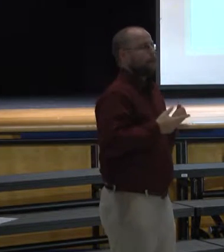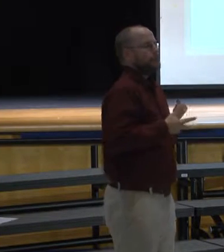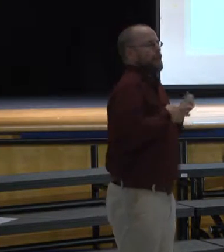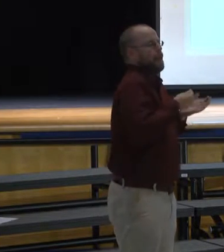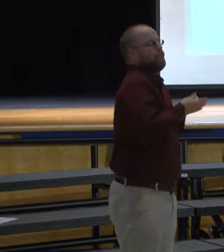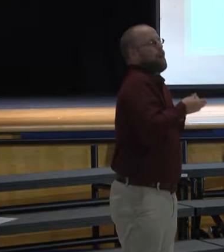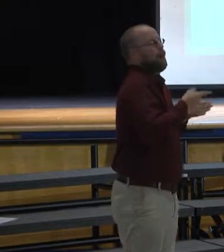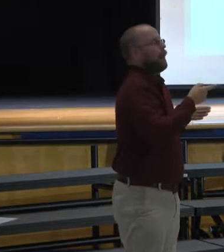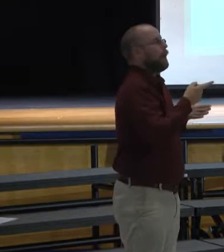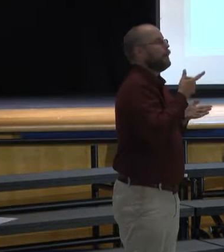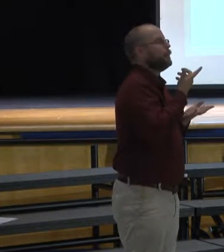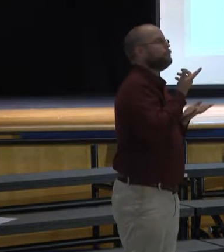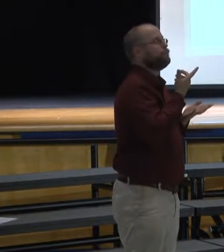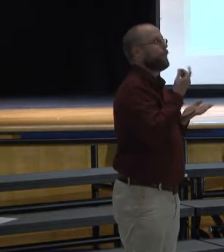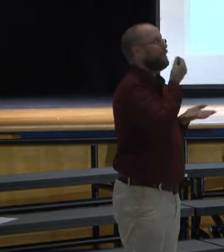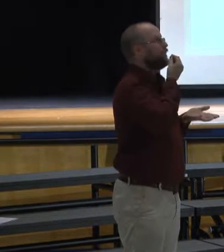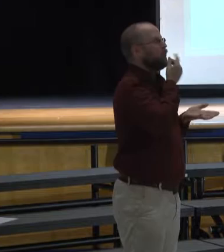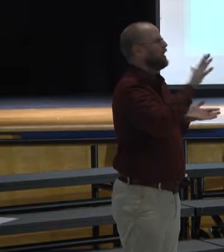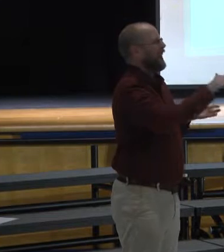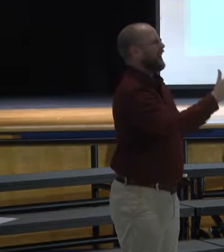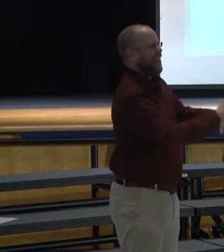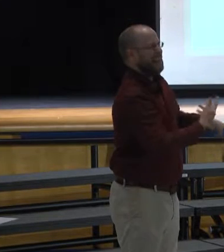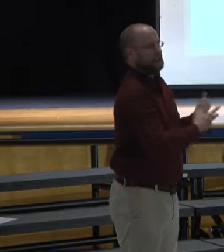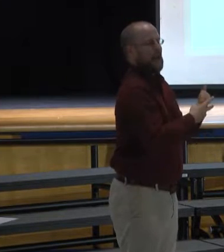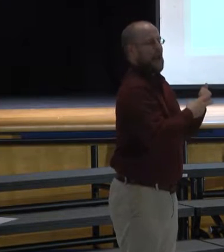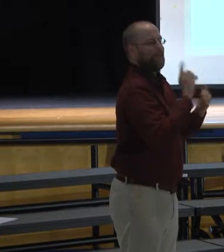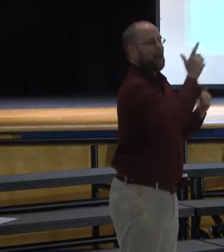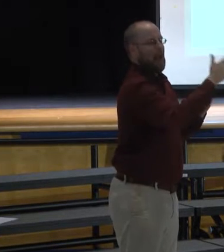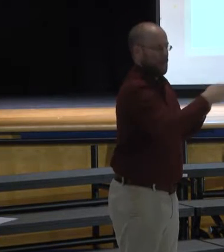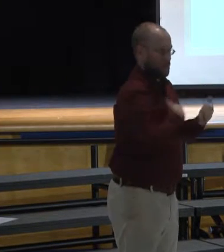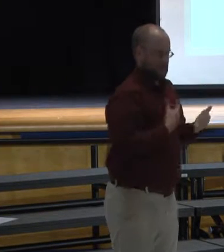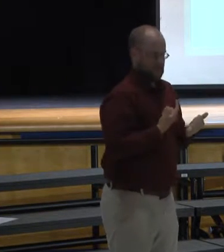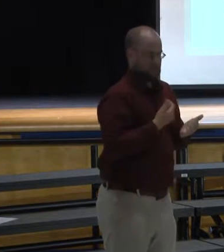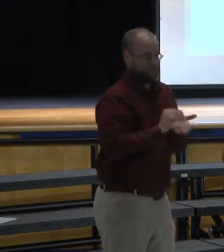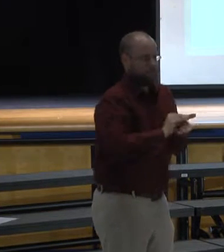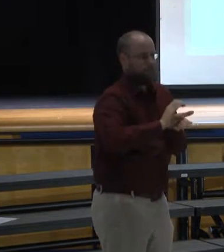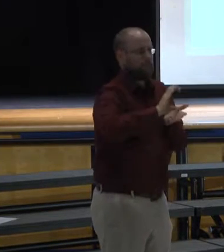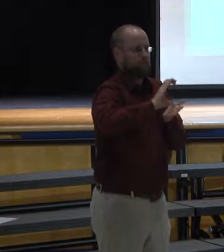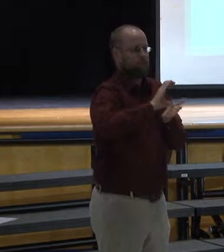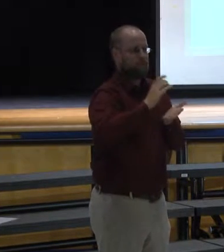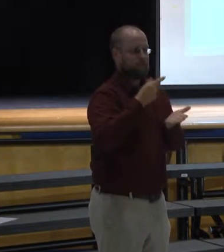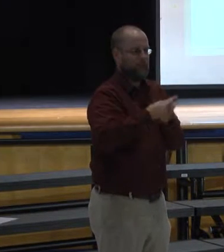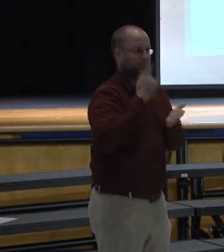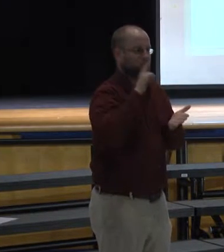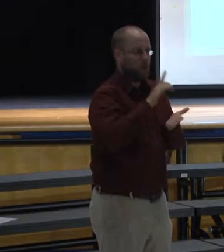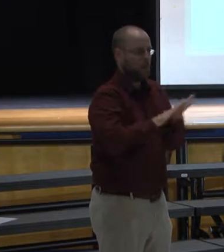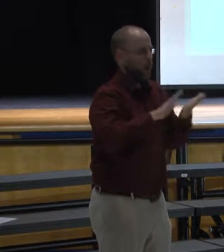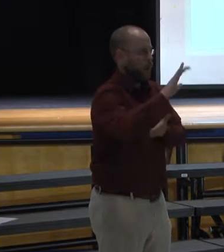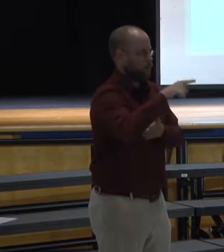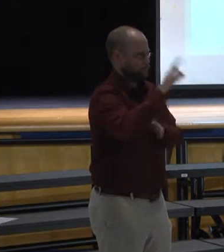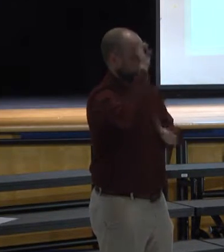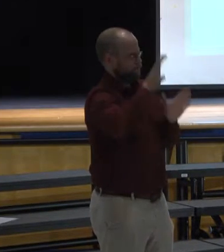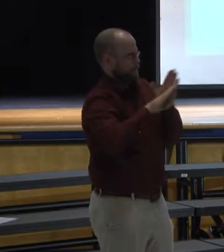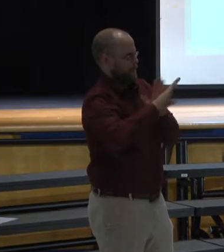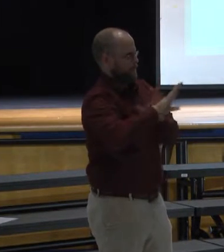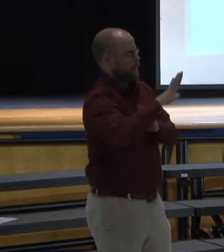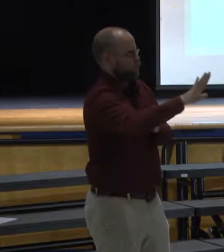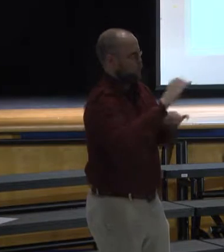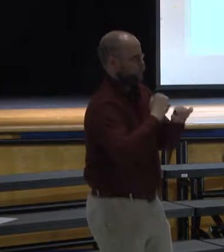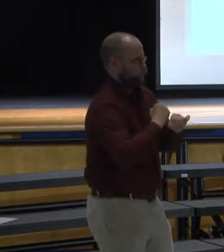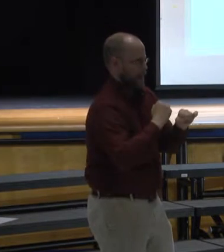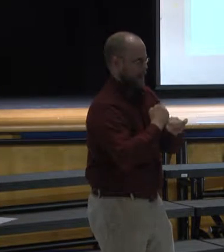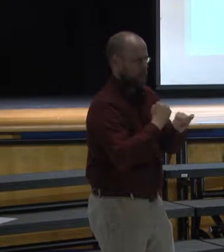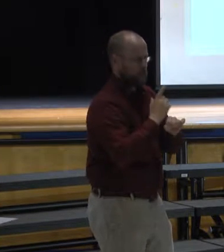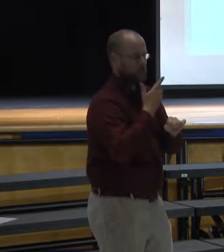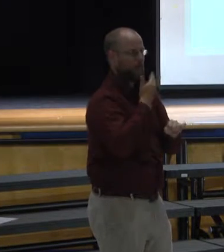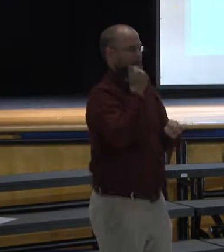money now or as college progresses along? Just kind of develop your own strategy and your own budget so that you're better prepared when it